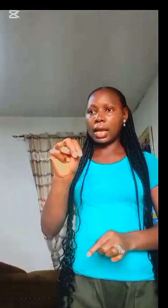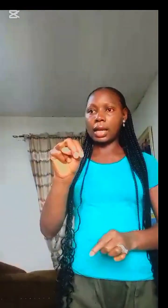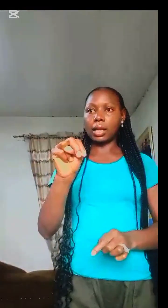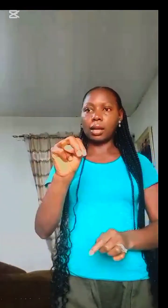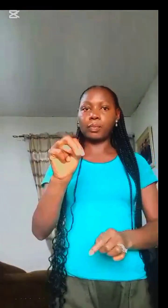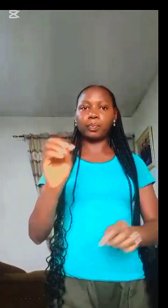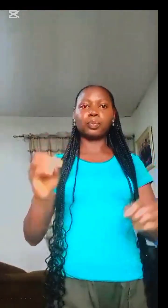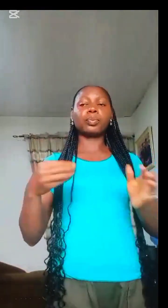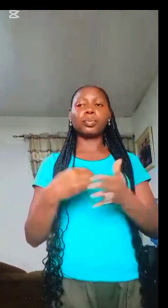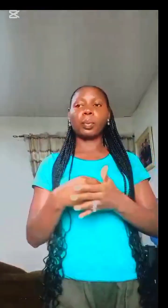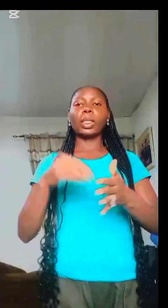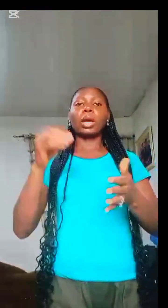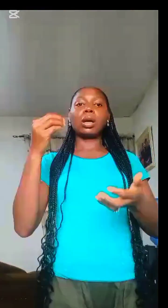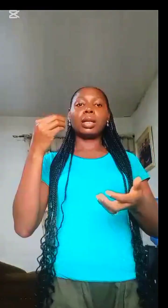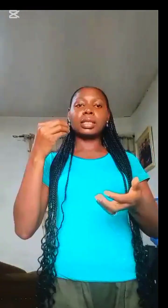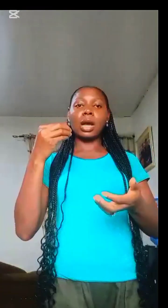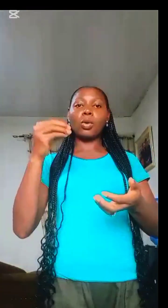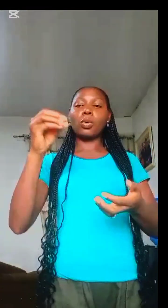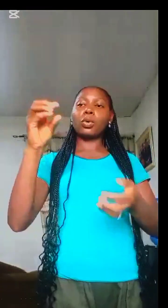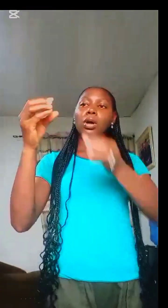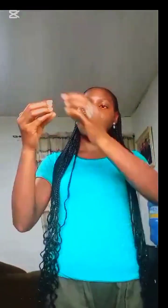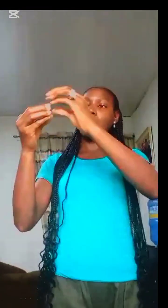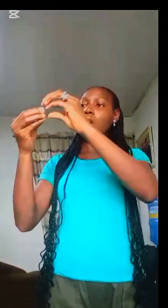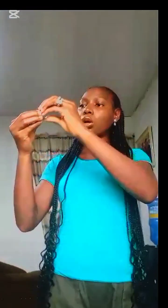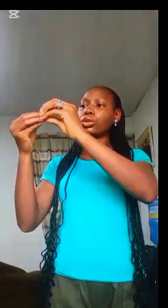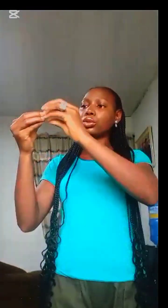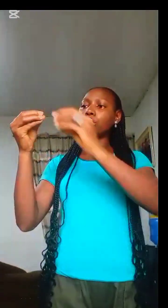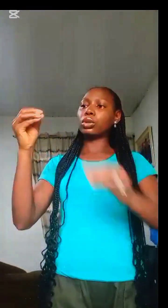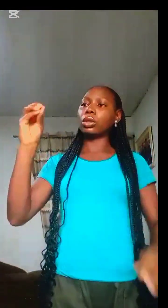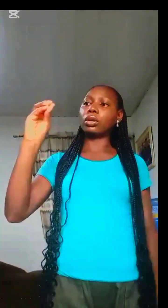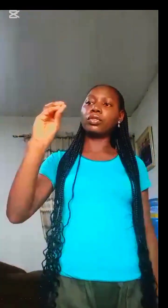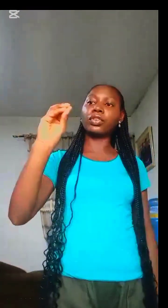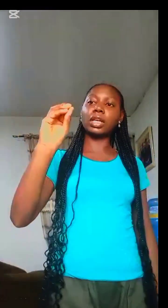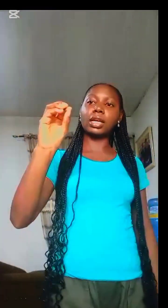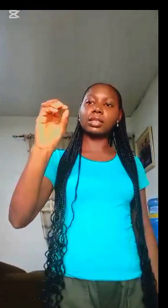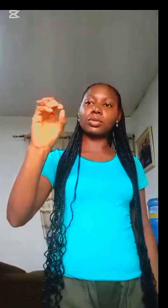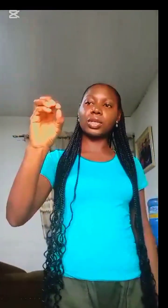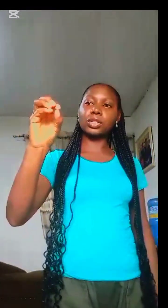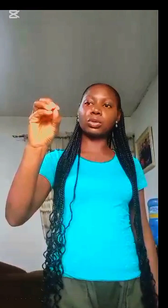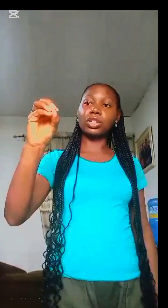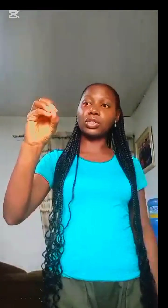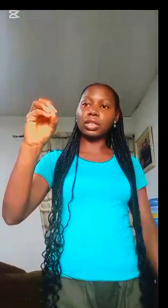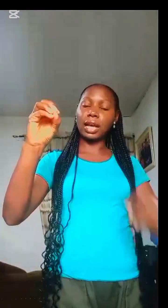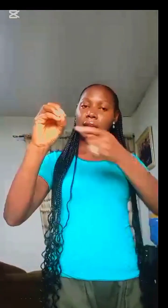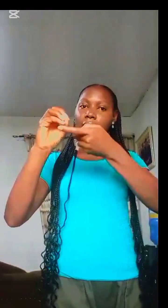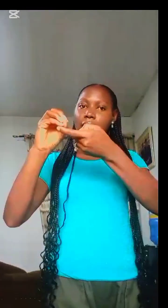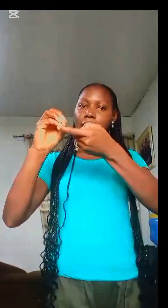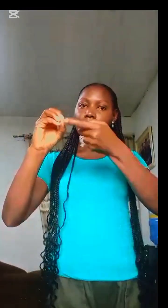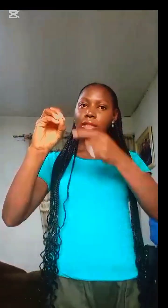N. Letter O. All through the fingers resting on each other this